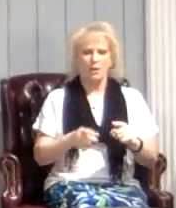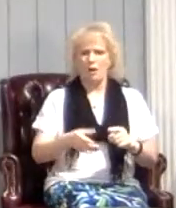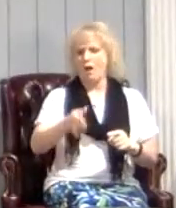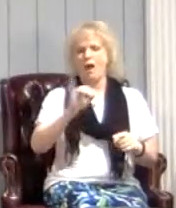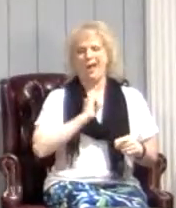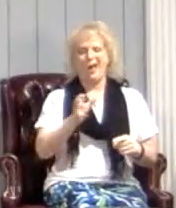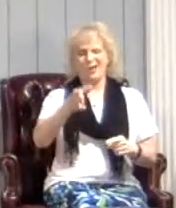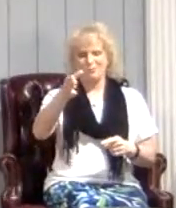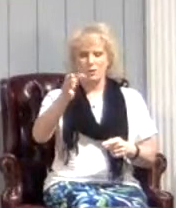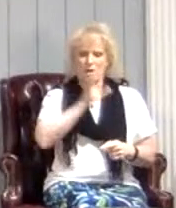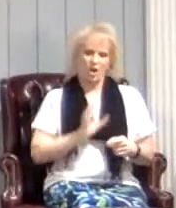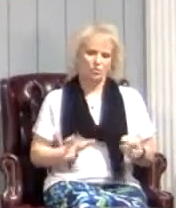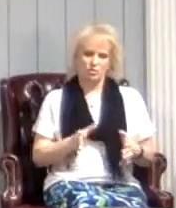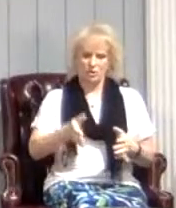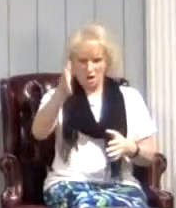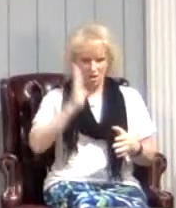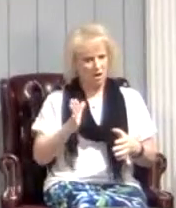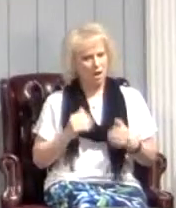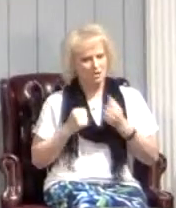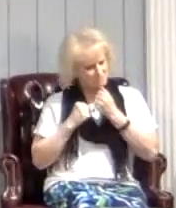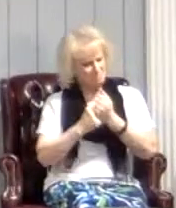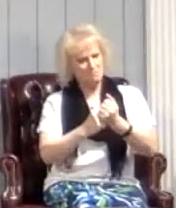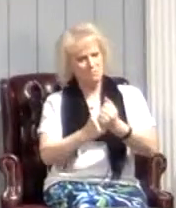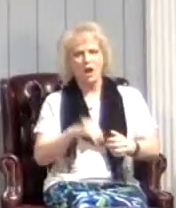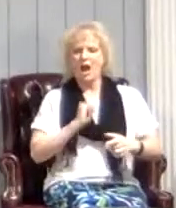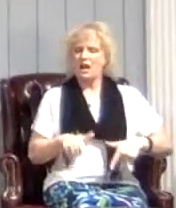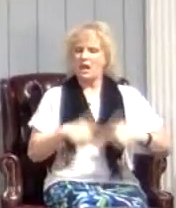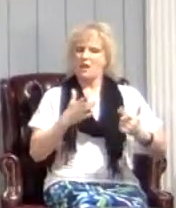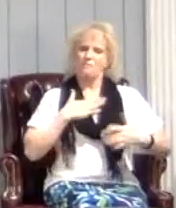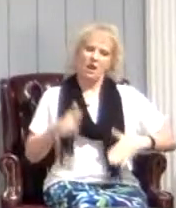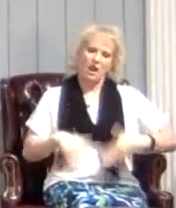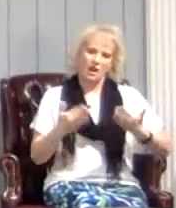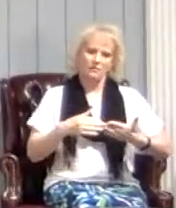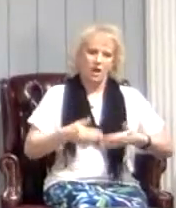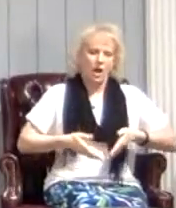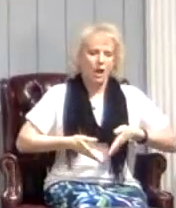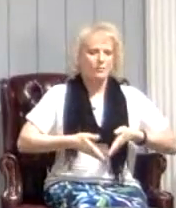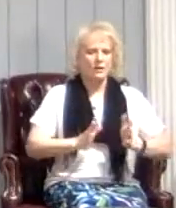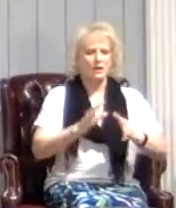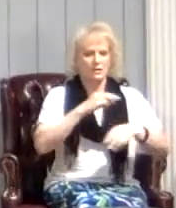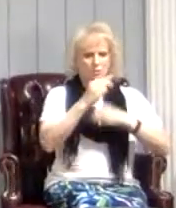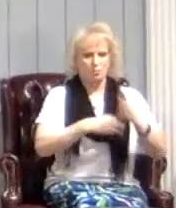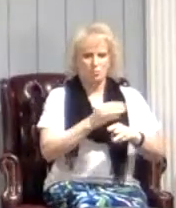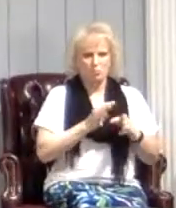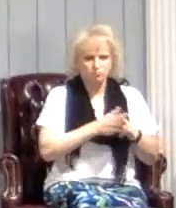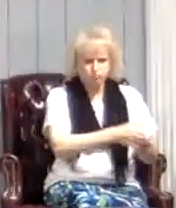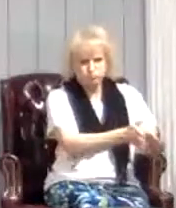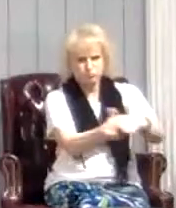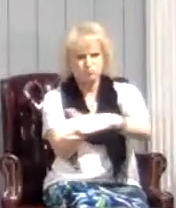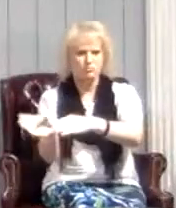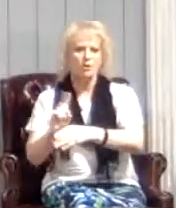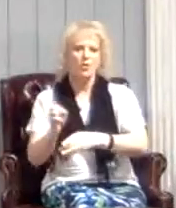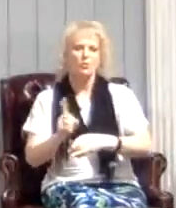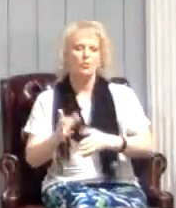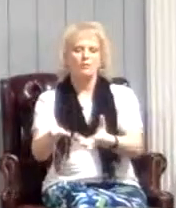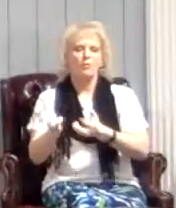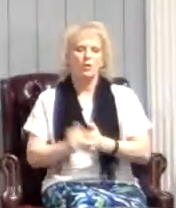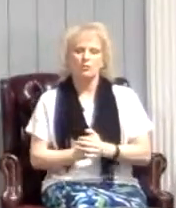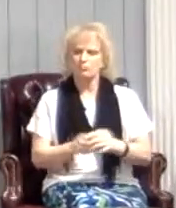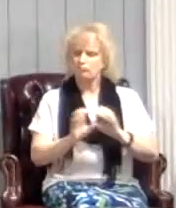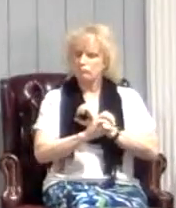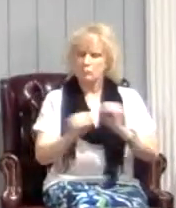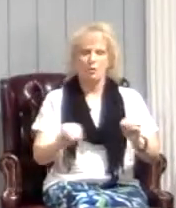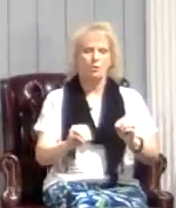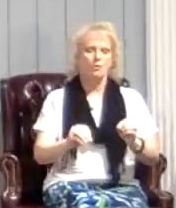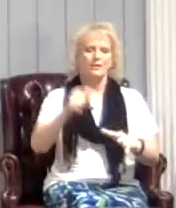of, and therefore I can just live my life and let this world pull me wherever it wants me to go. Well, you're going to have to dig